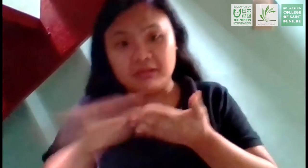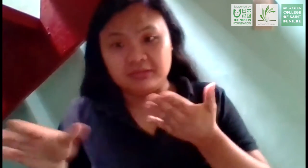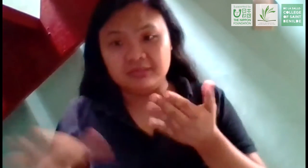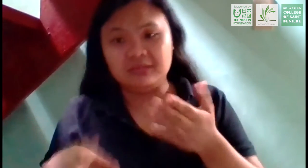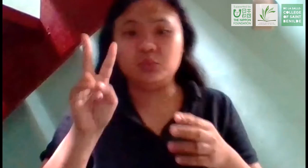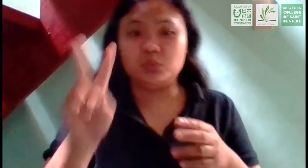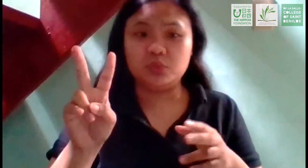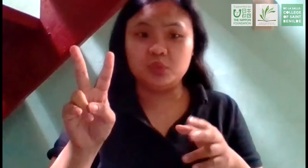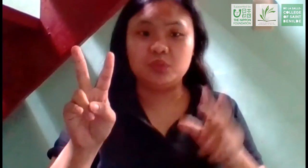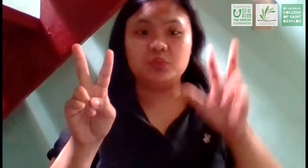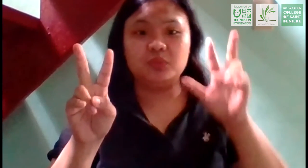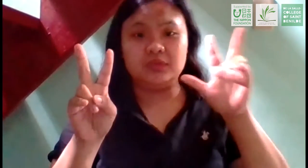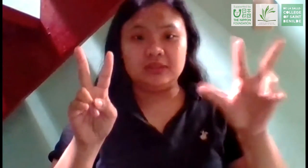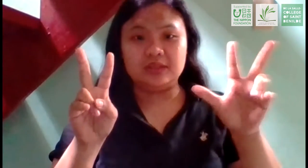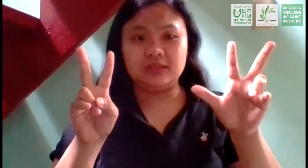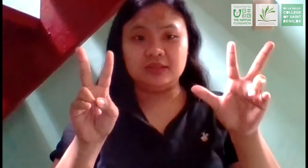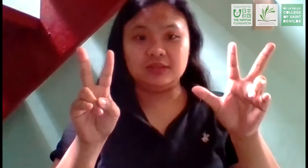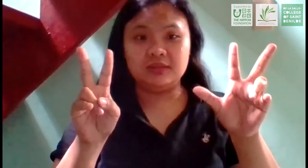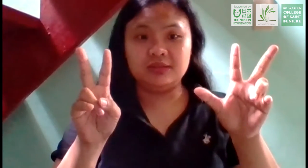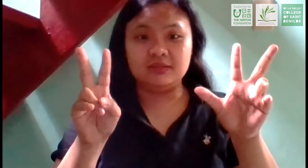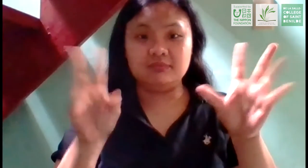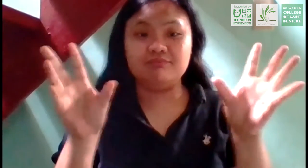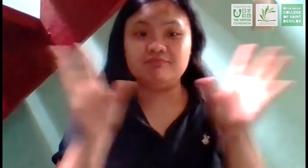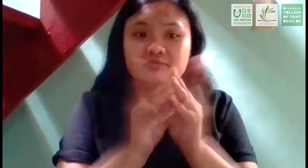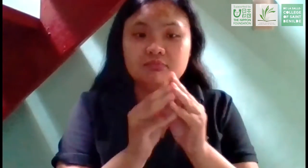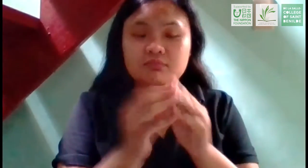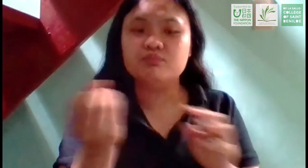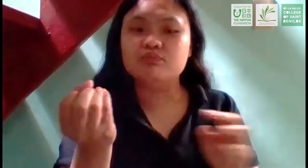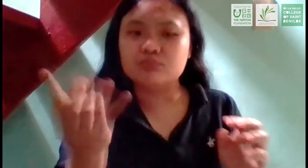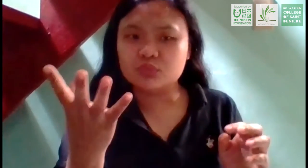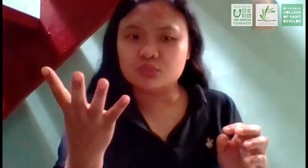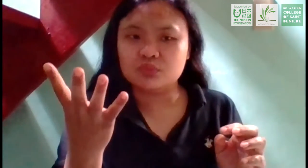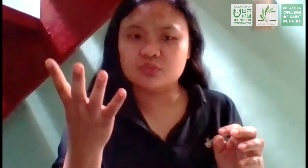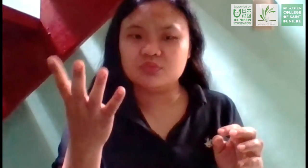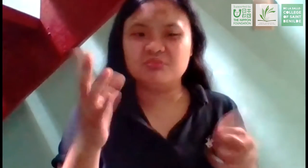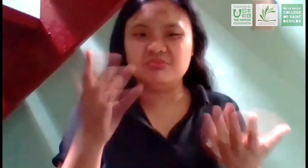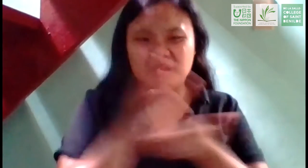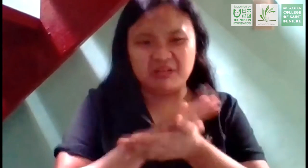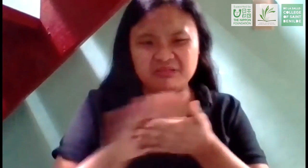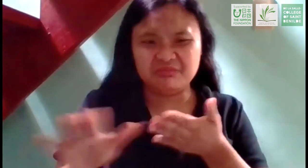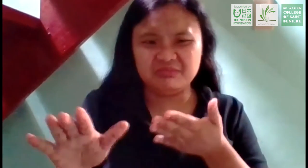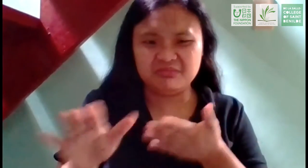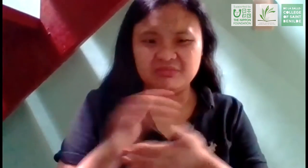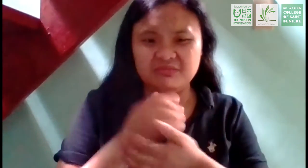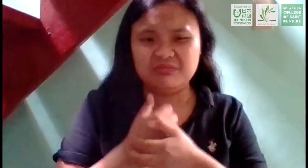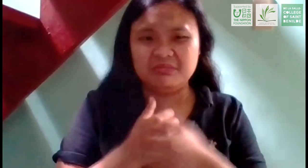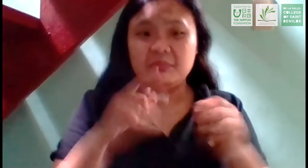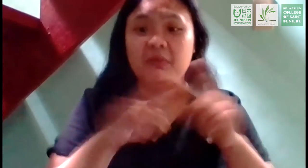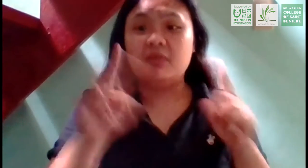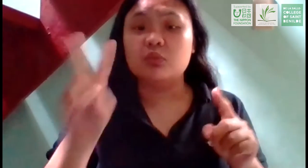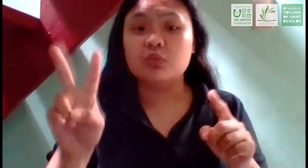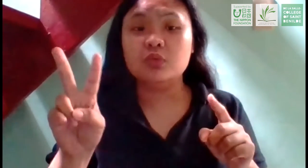boastful. So 2, 3 altogether, how much?